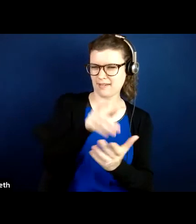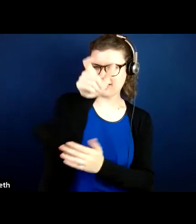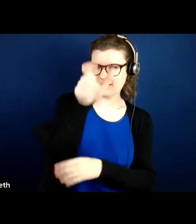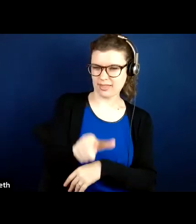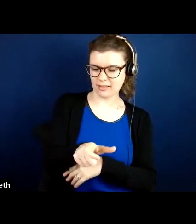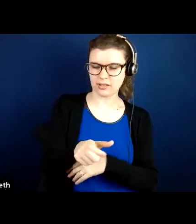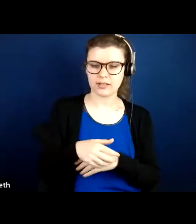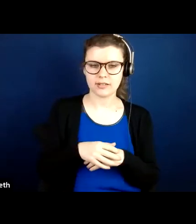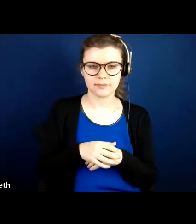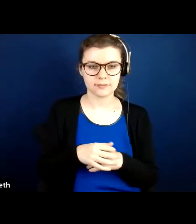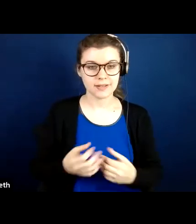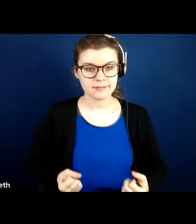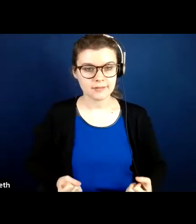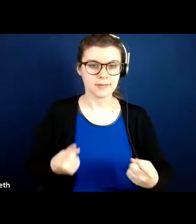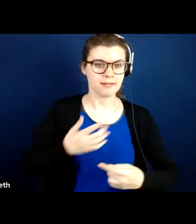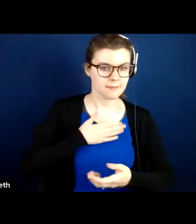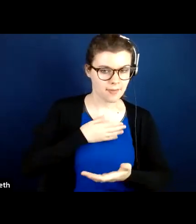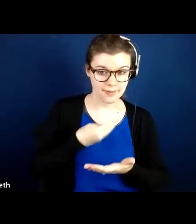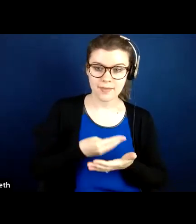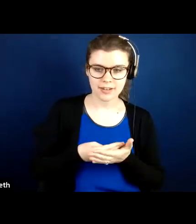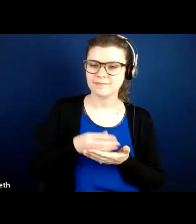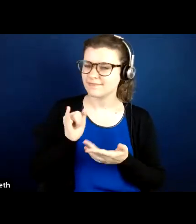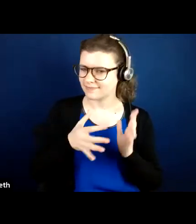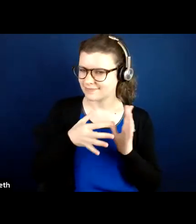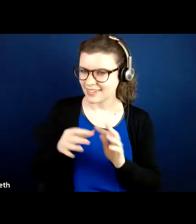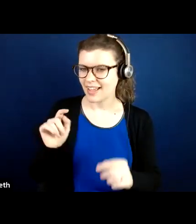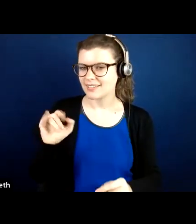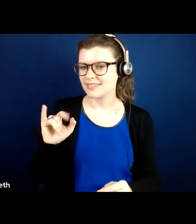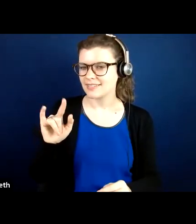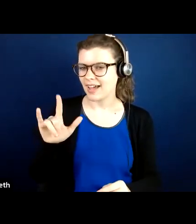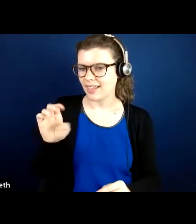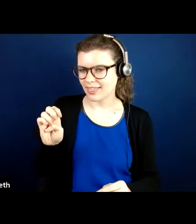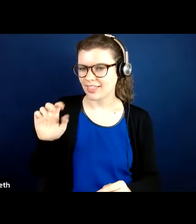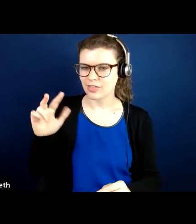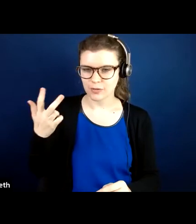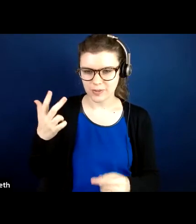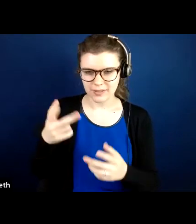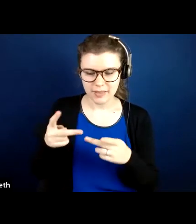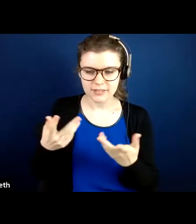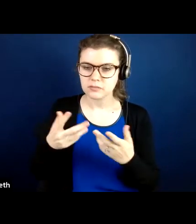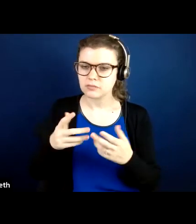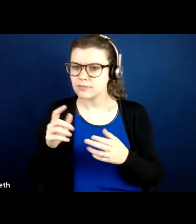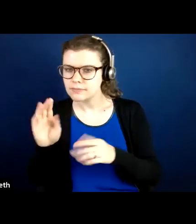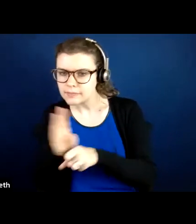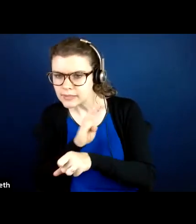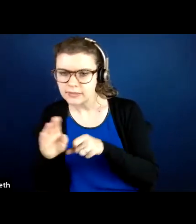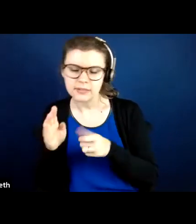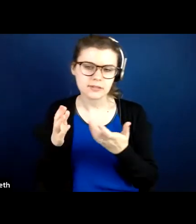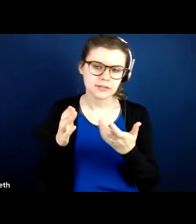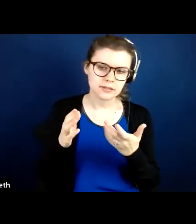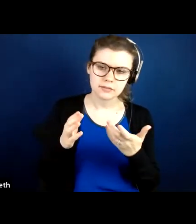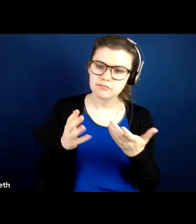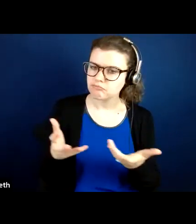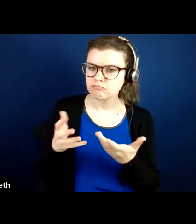is spending my money, which is going to be about Title III entities, places of commerce, or generally known as